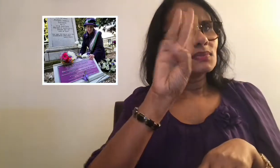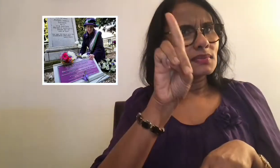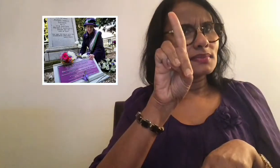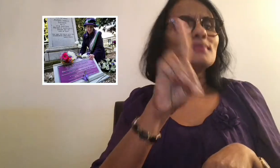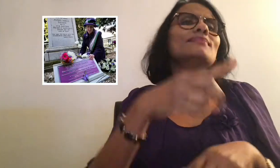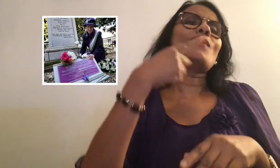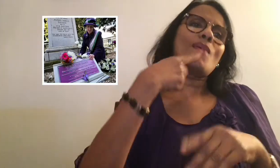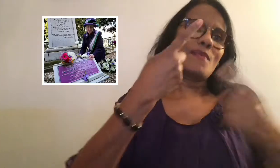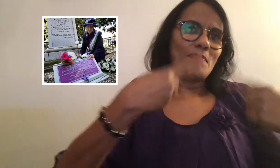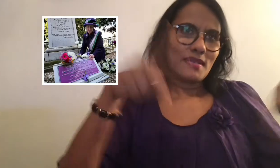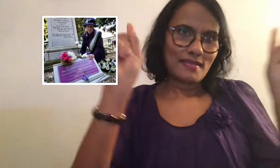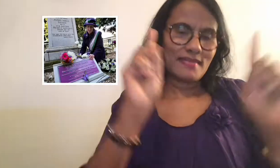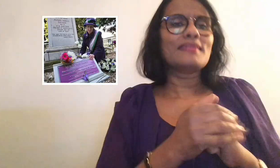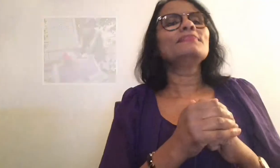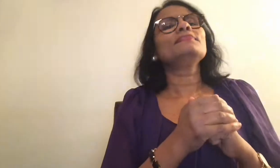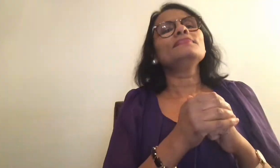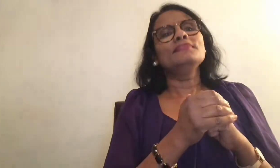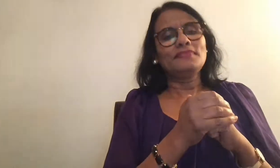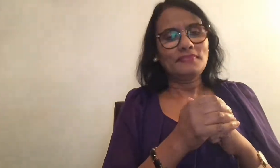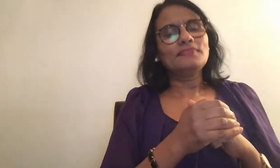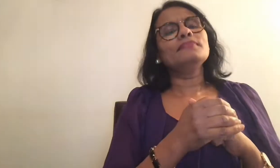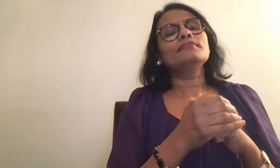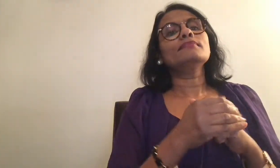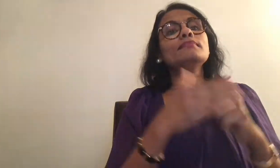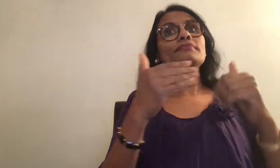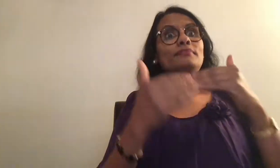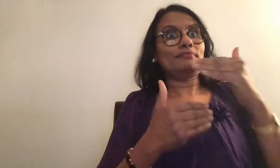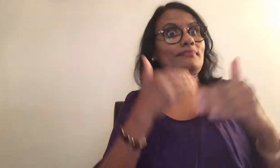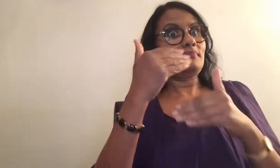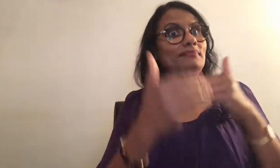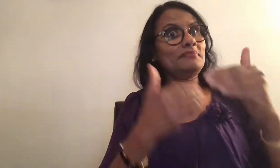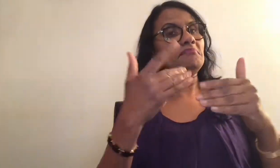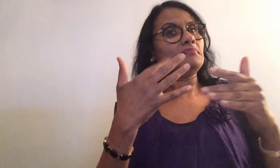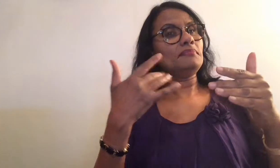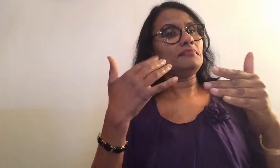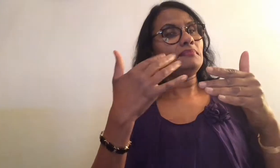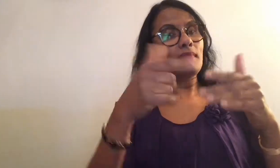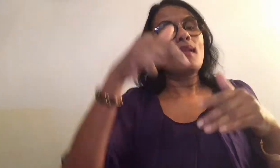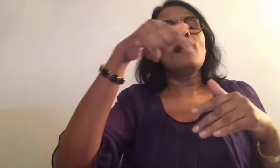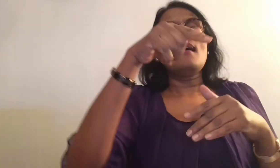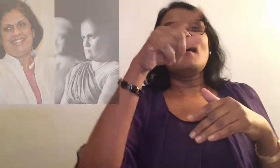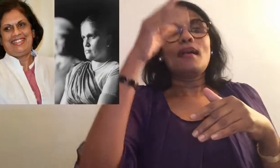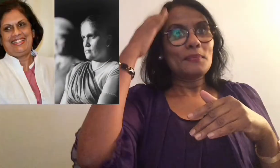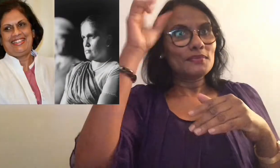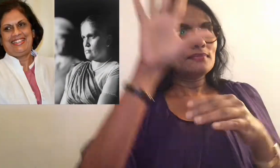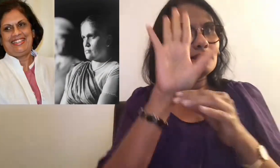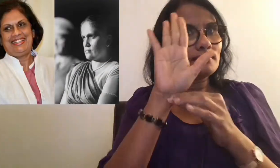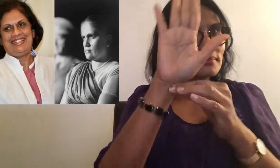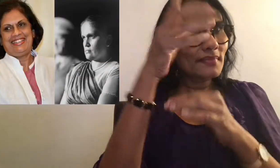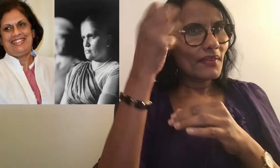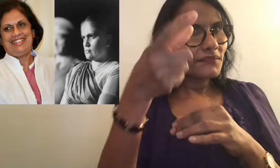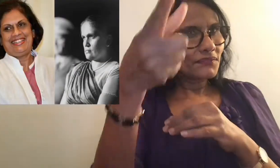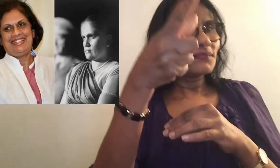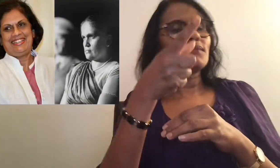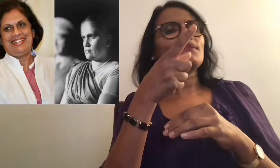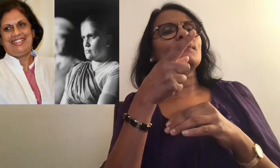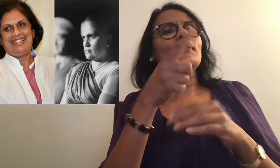still having these issues, the next thing I would say is bring back and we'll take some x-rays. I don't think we need to take x-rays today. Okay. I am truly